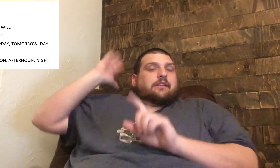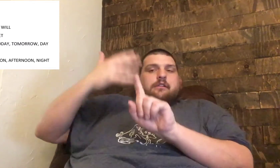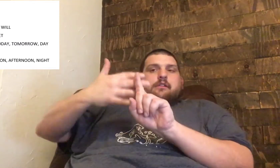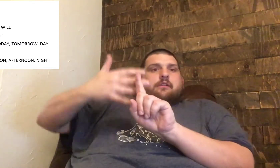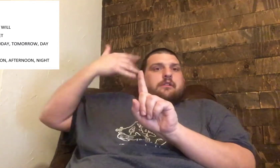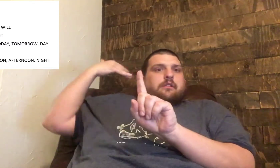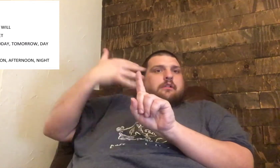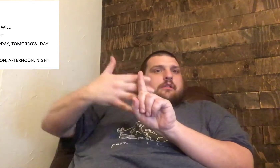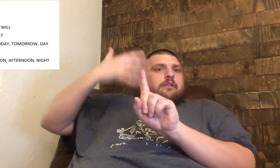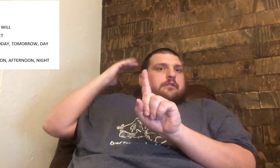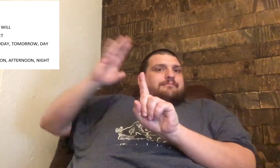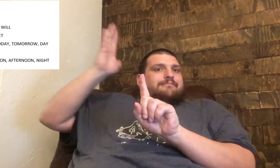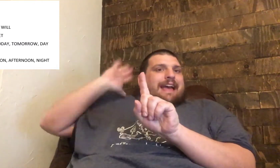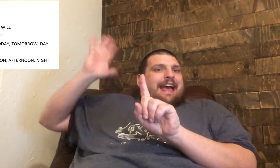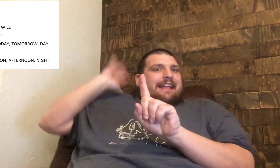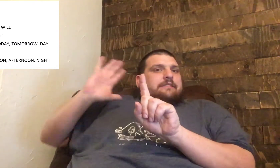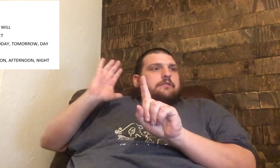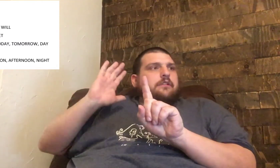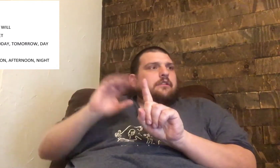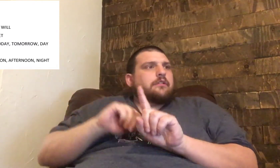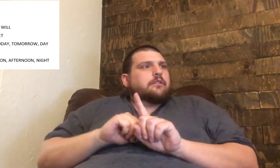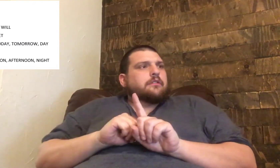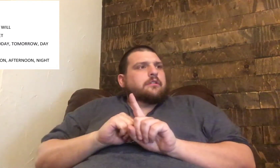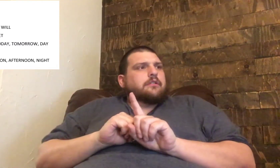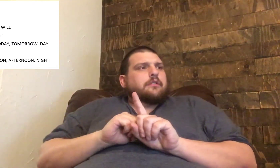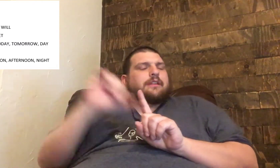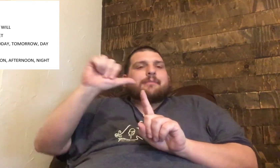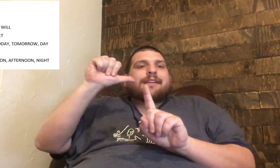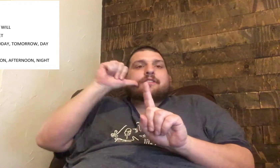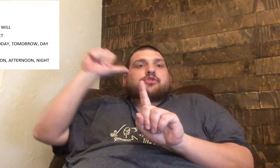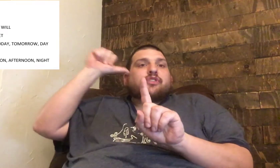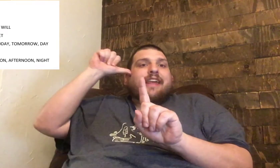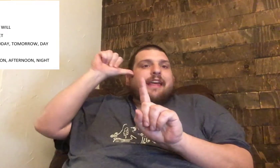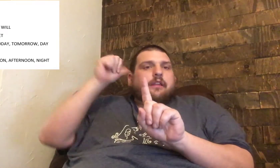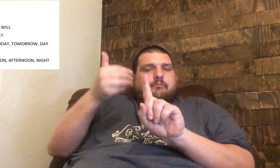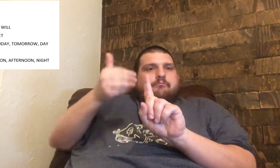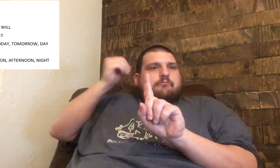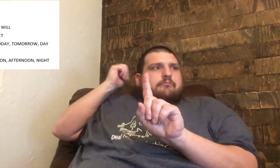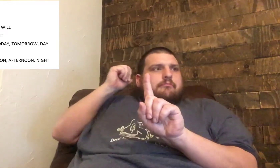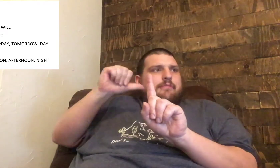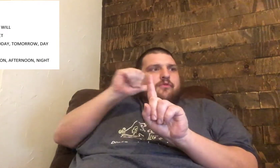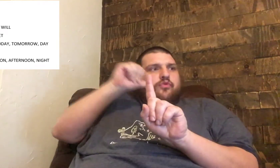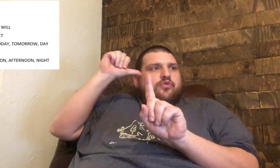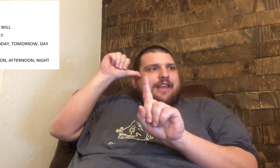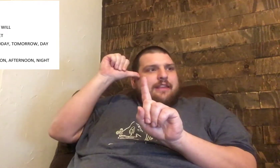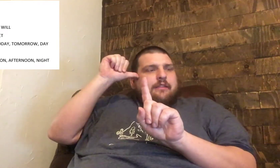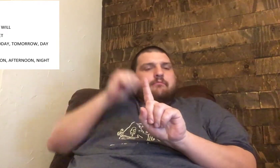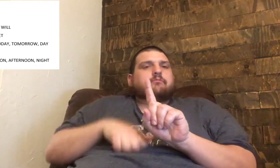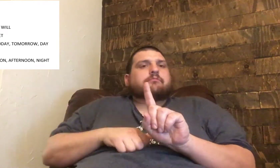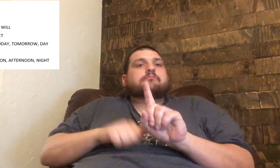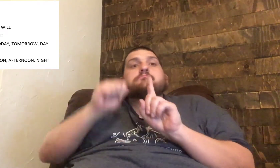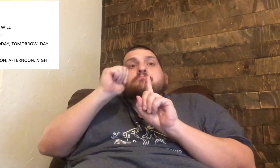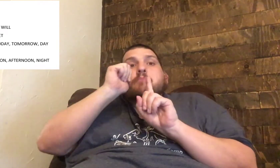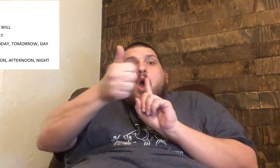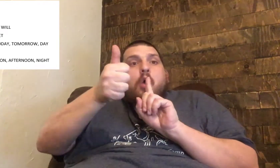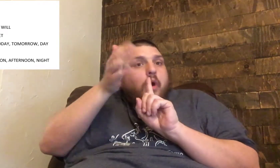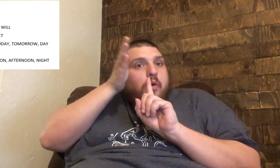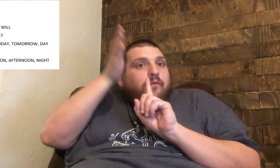Past goes backward, past. So as yesterday is in the back.